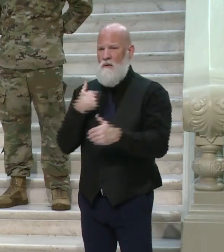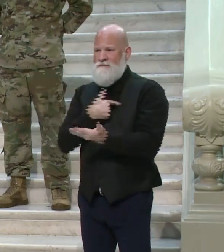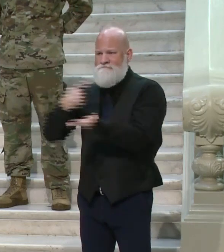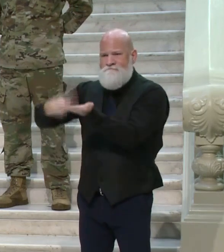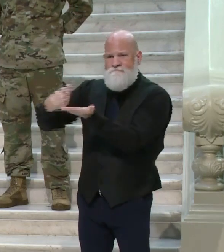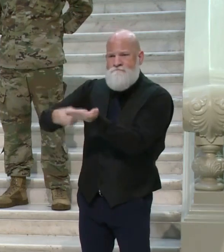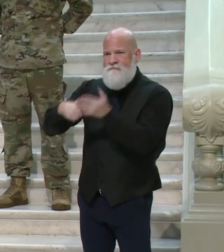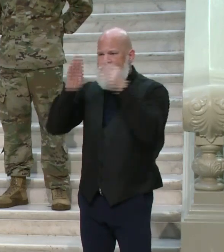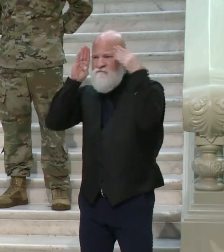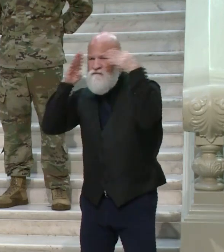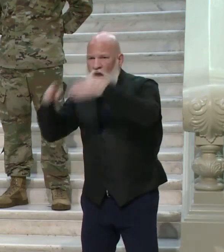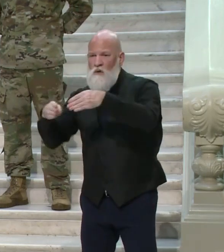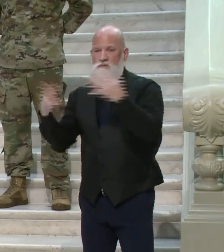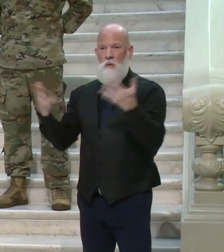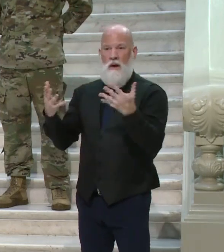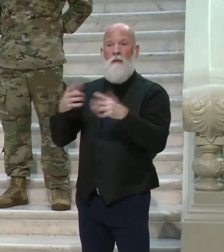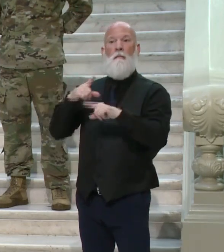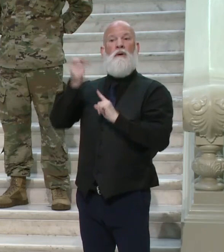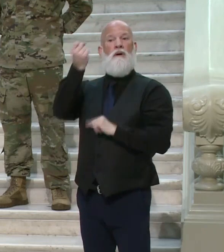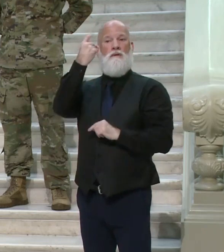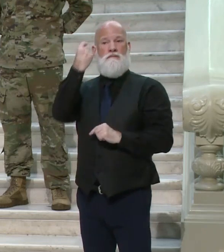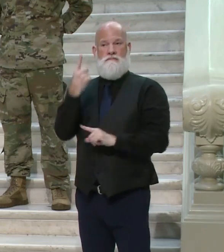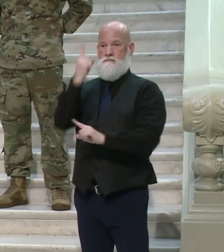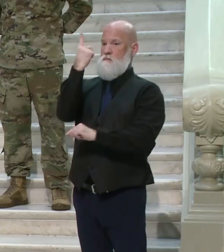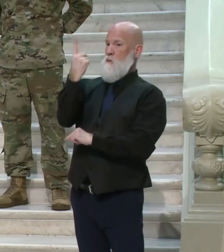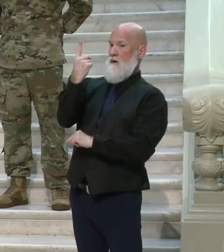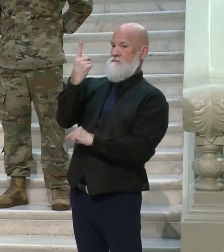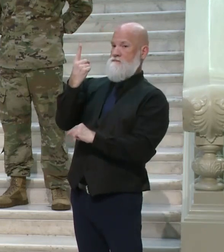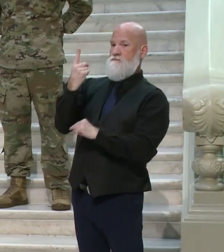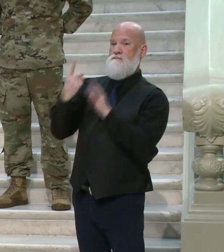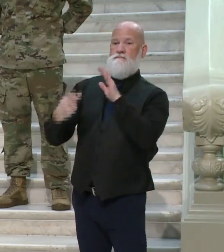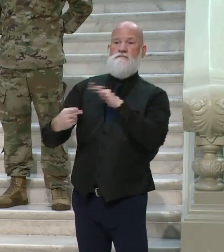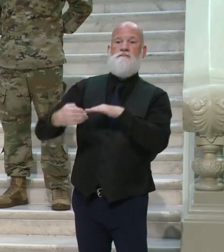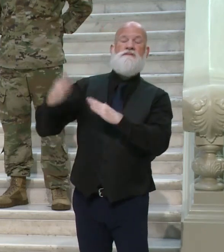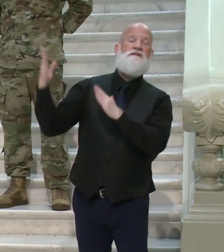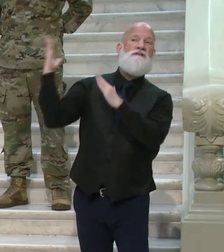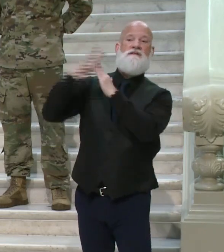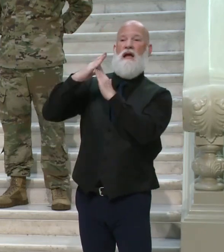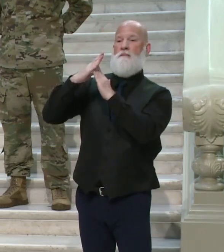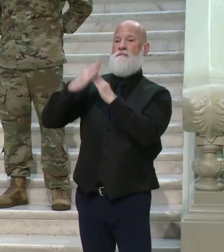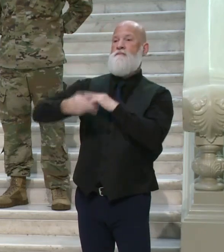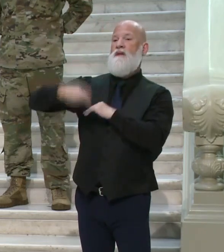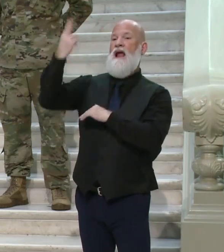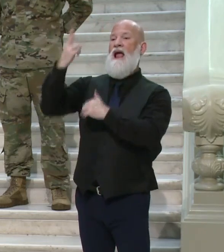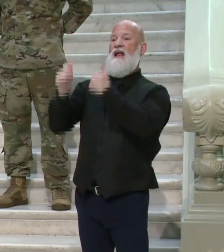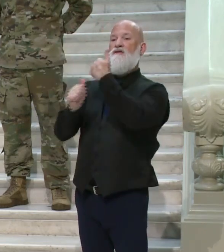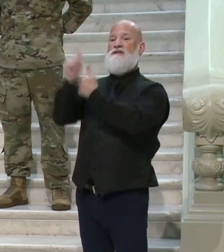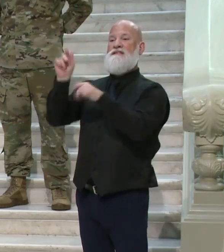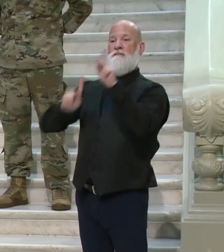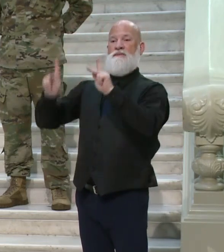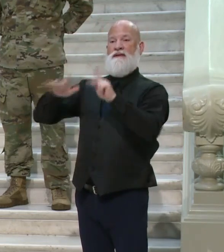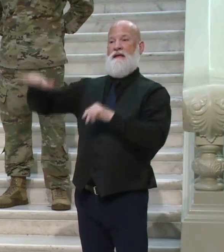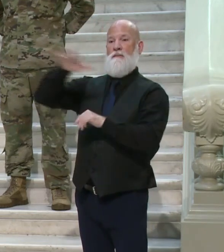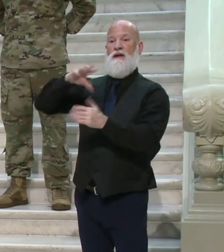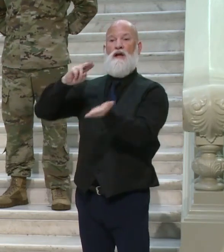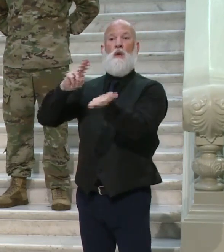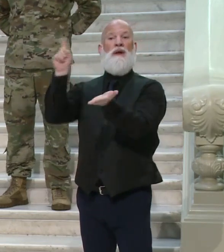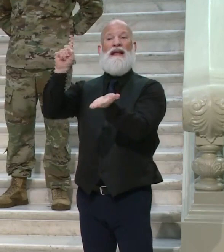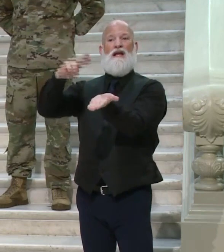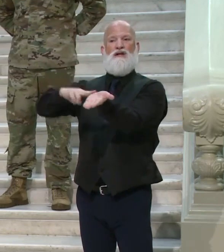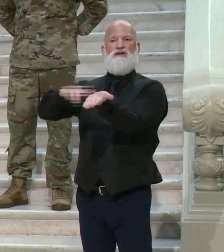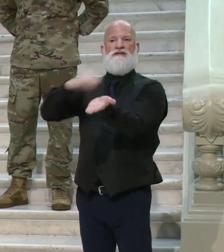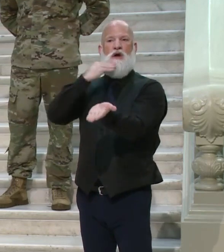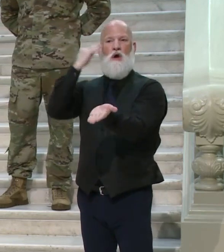one thing we know for sure, the medically fragile, our nursing home order, that's staying in effect till May the 13th. That is